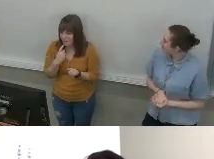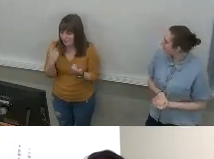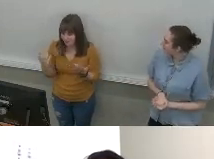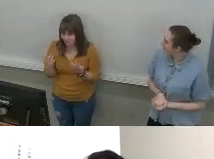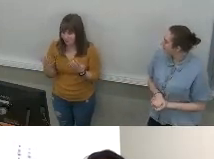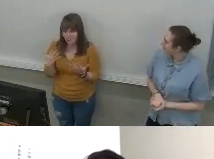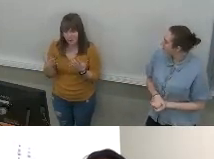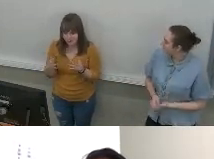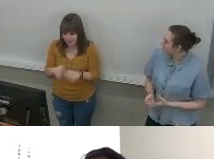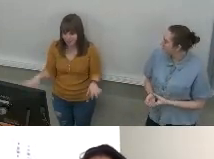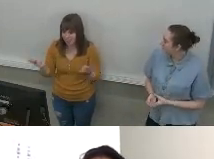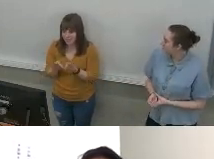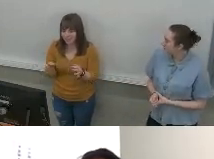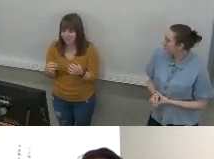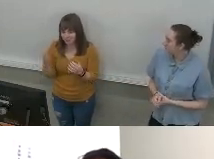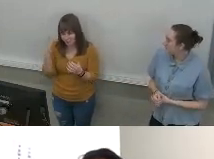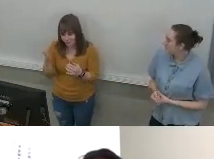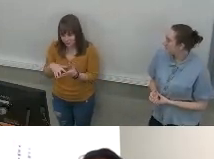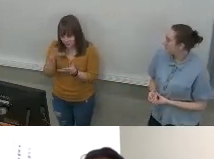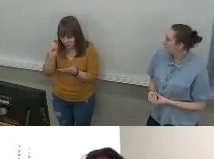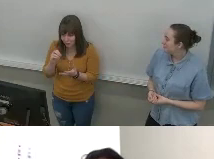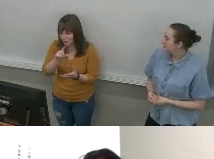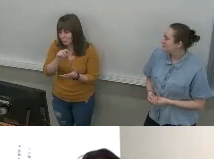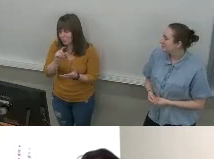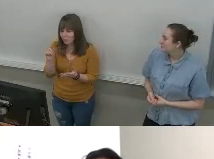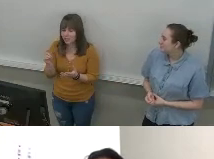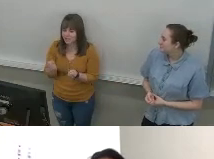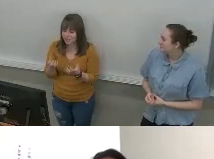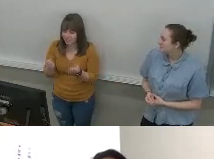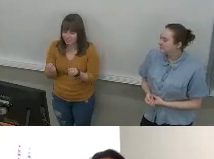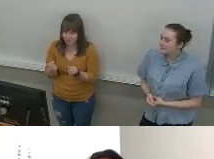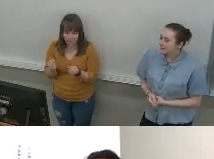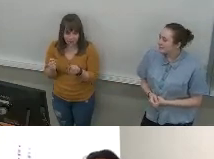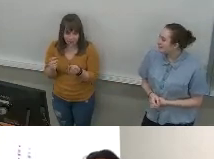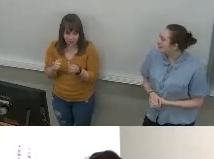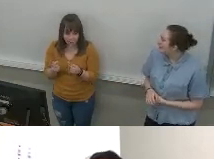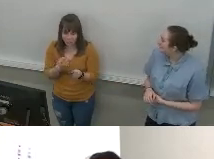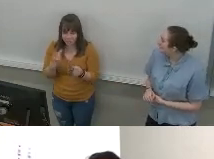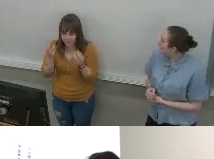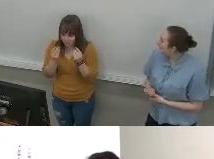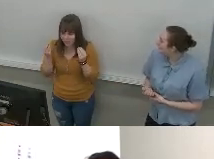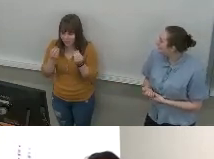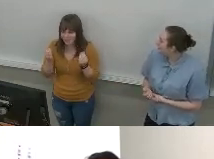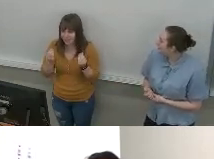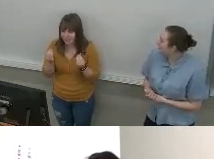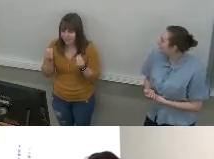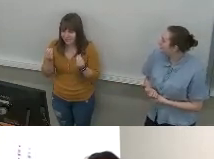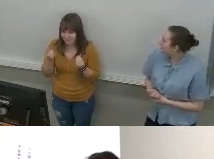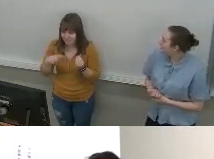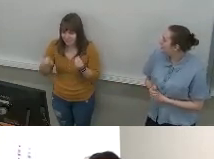may be asking, why is this important? Why do we need to learn 2020 signs? But we were thinking,